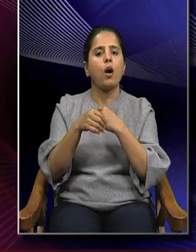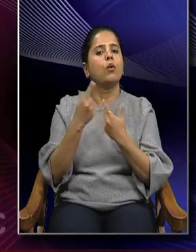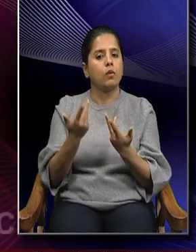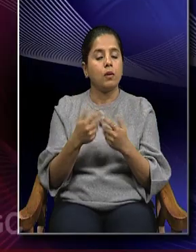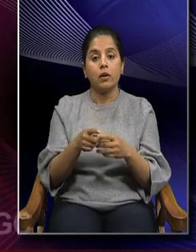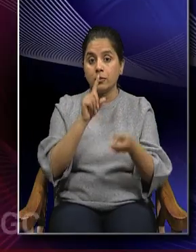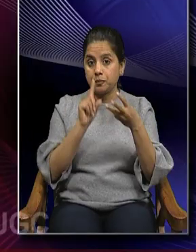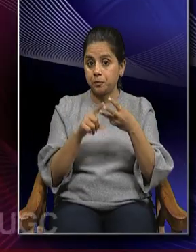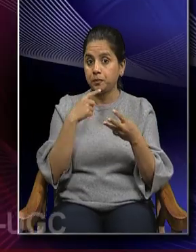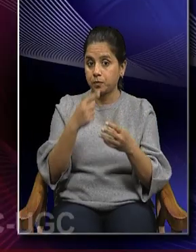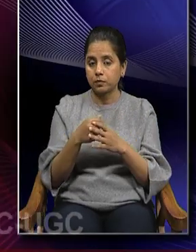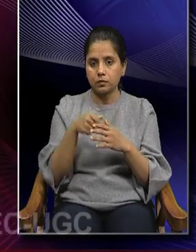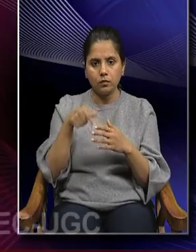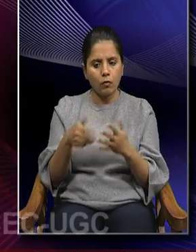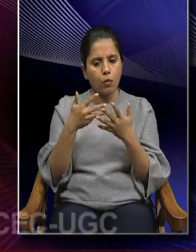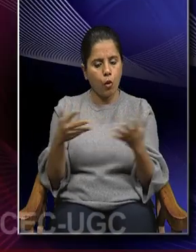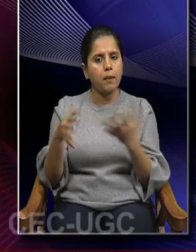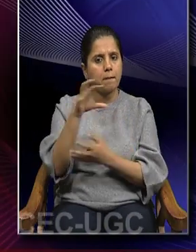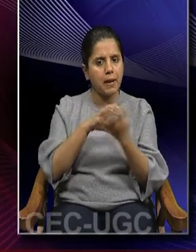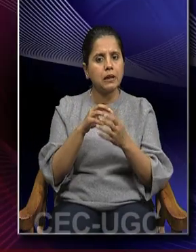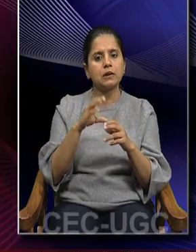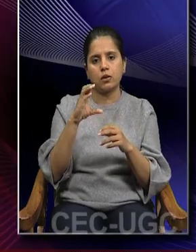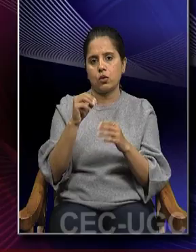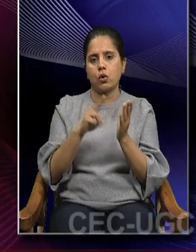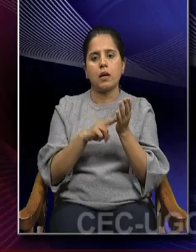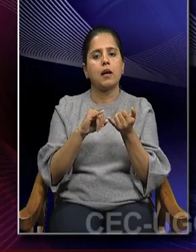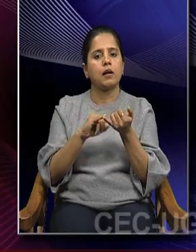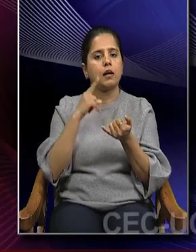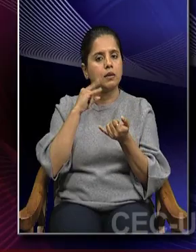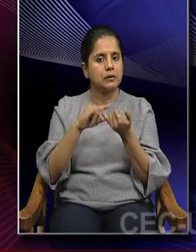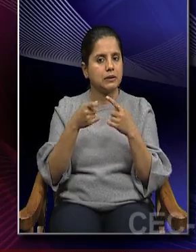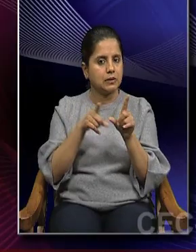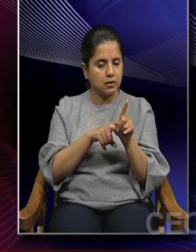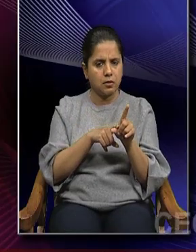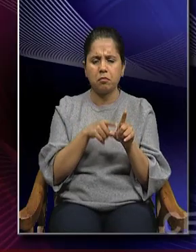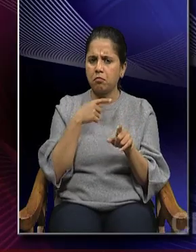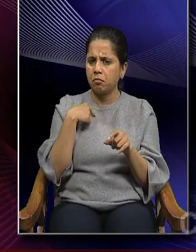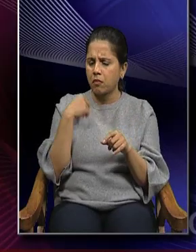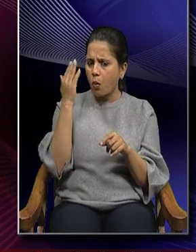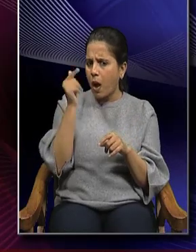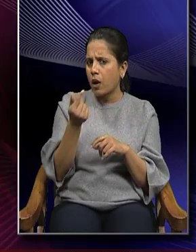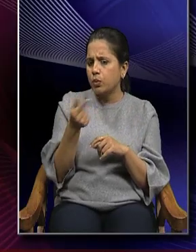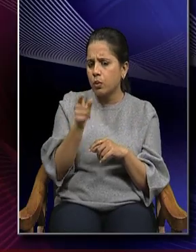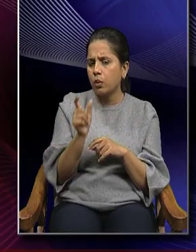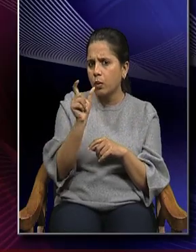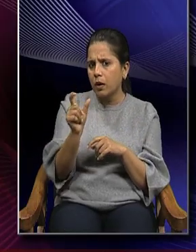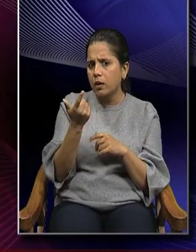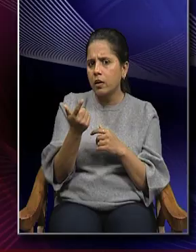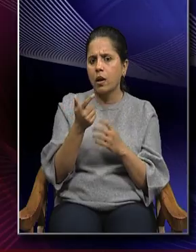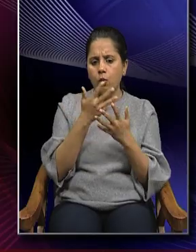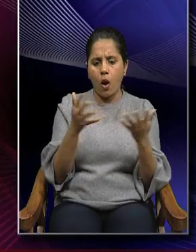third term is product mix consistency. So, here we have to understand that why are we using this term product